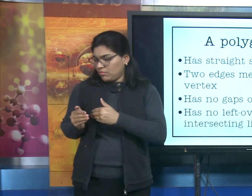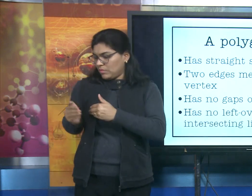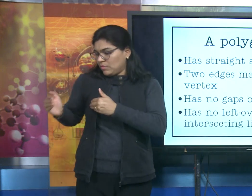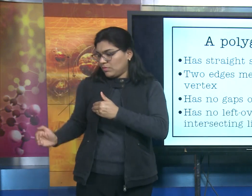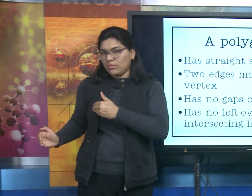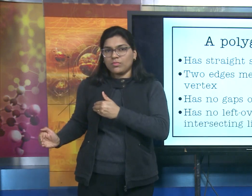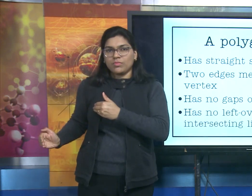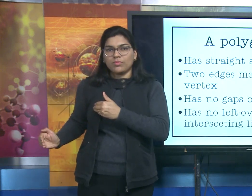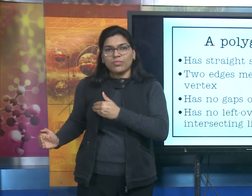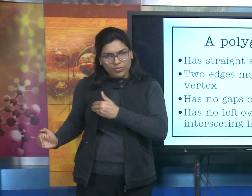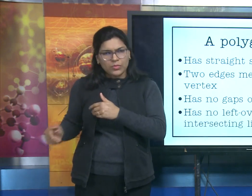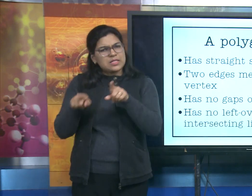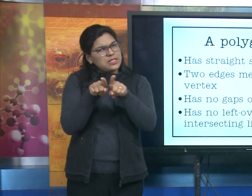are together, then there is no gap.